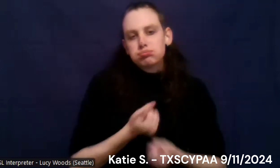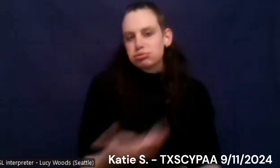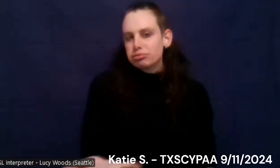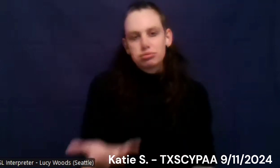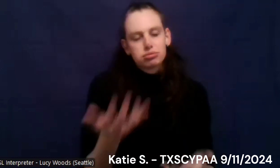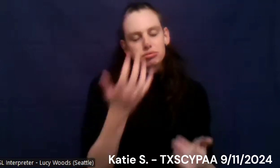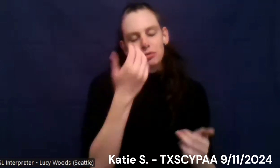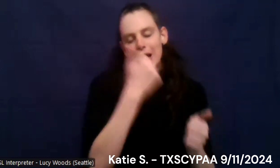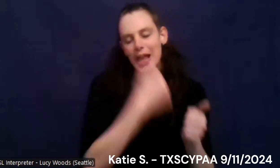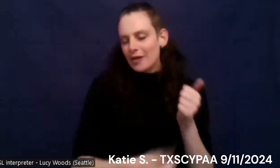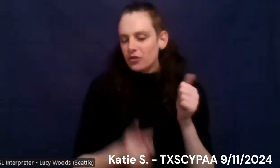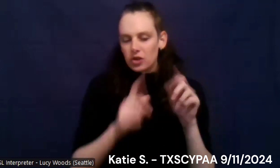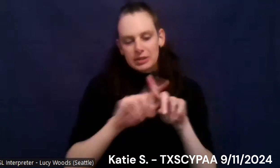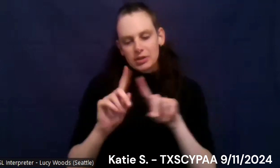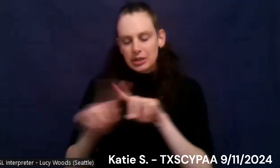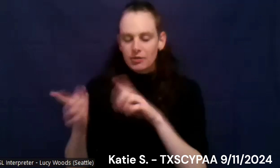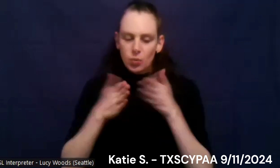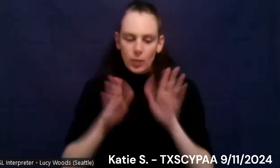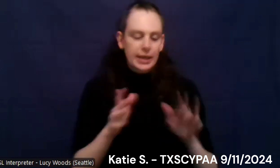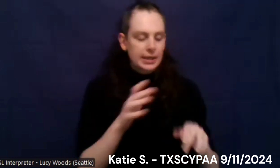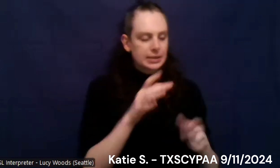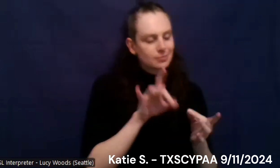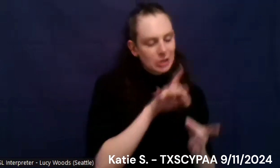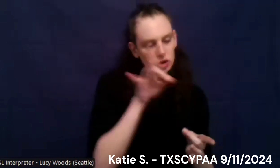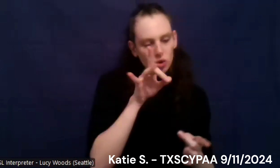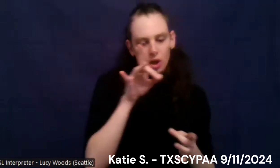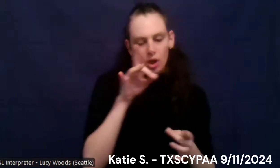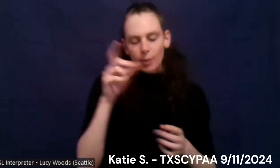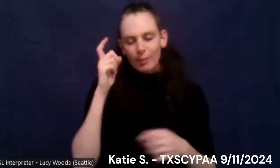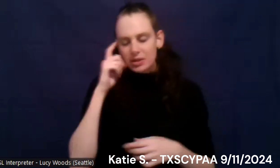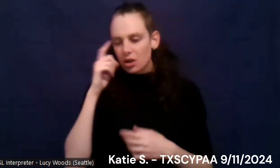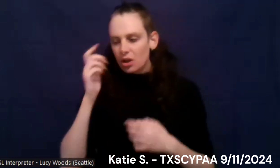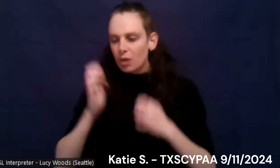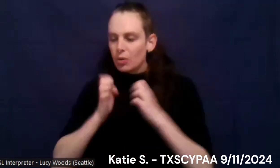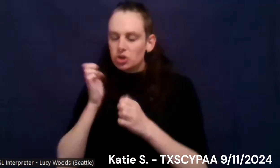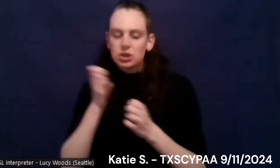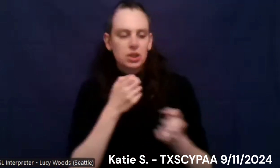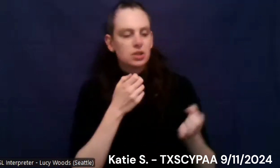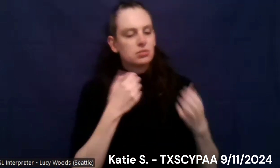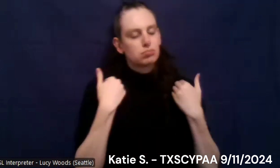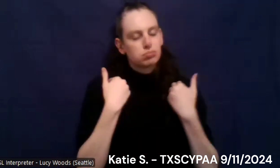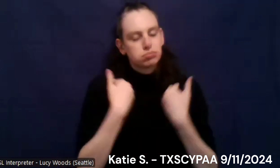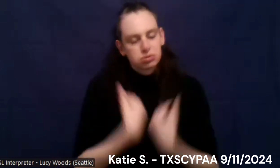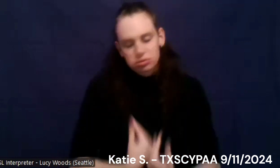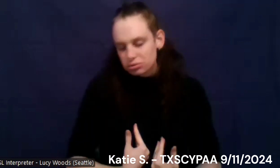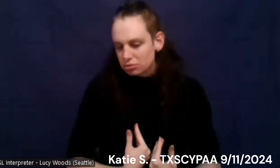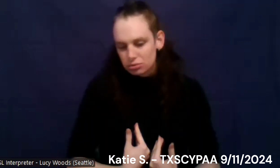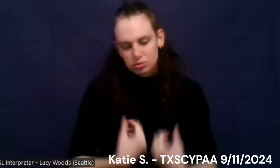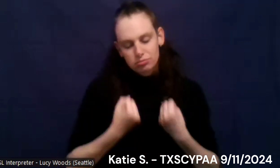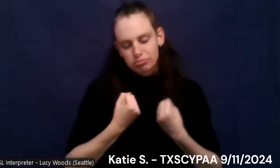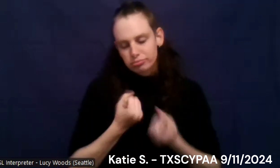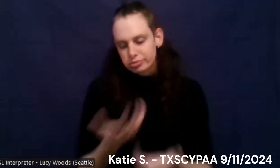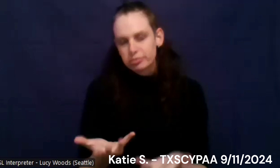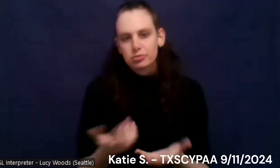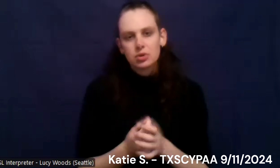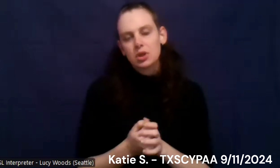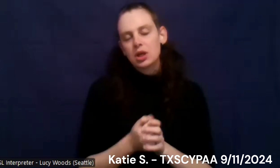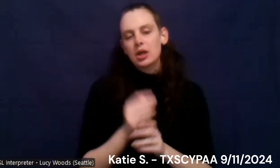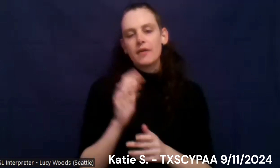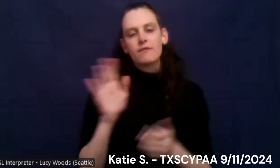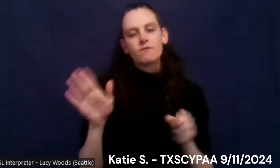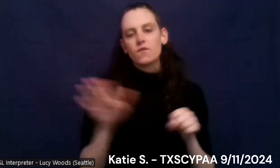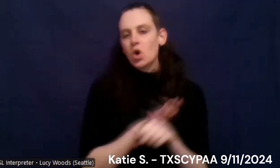possibly imagine, spiritually, mentally, emotionally, like that complete exhaustion that even like the worst hangover you've ever